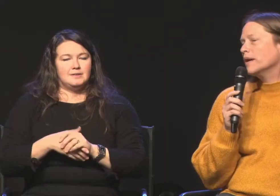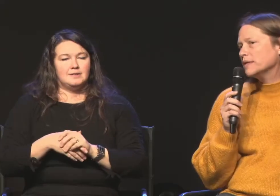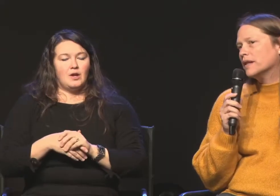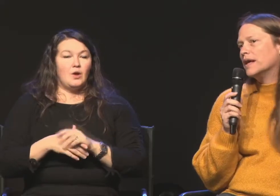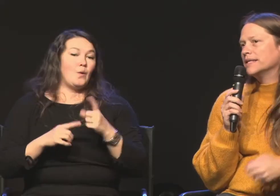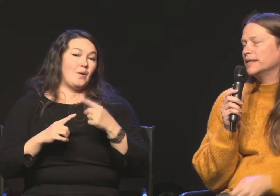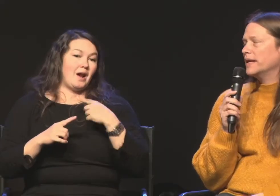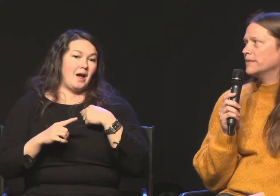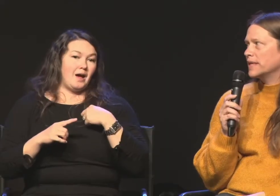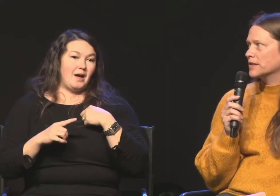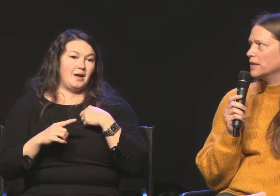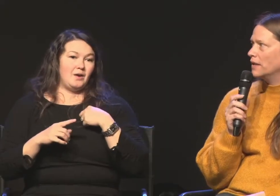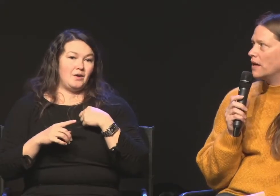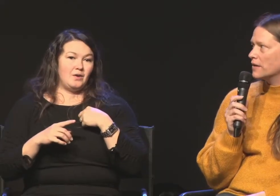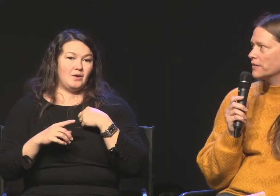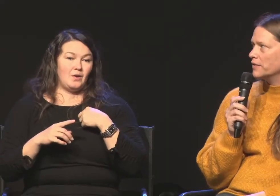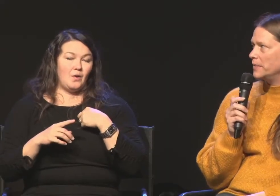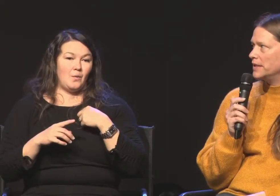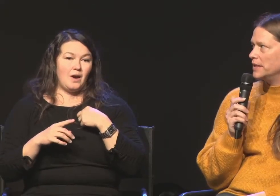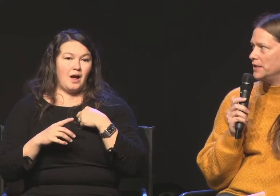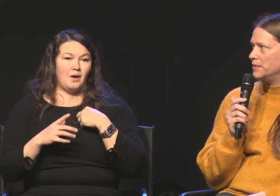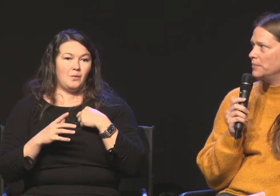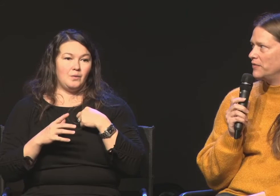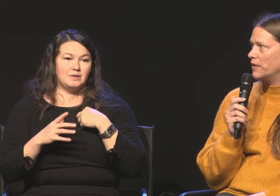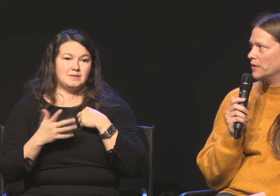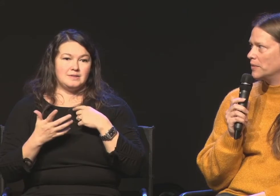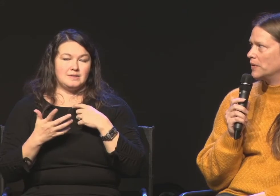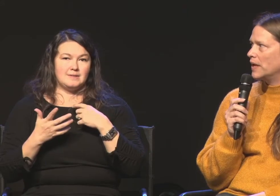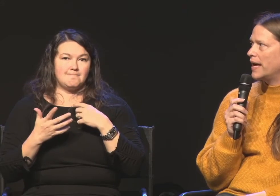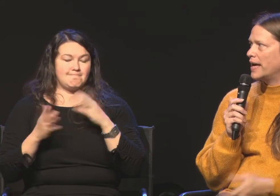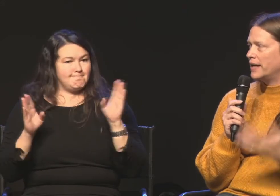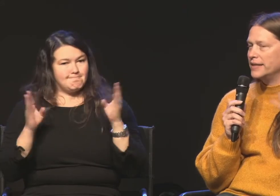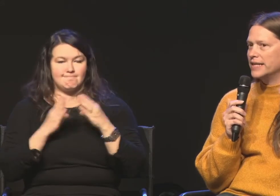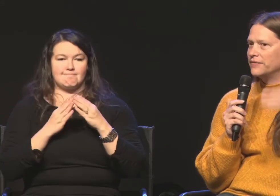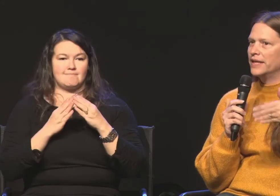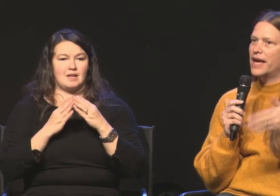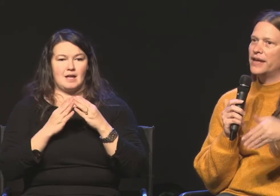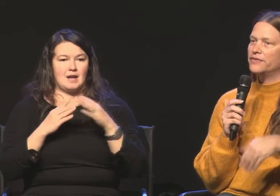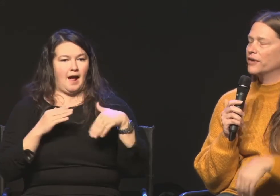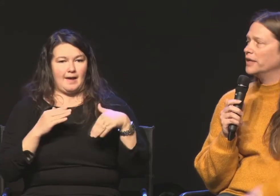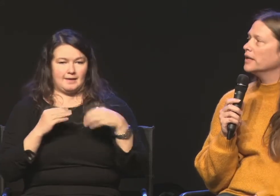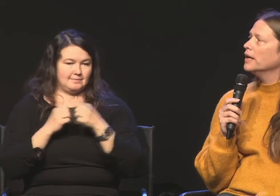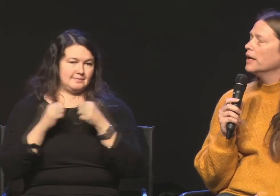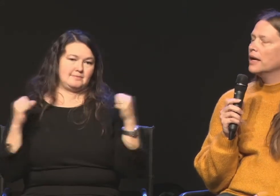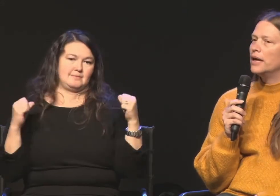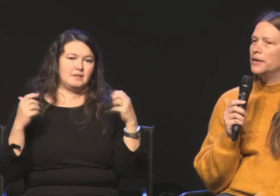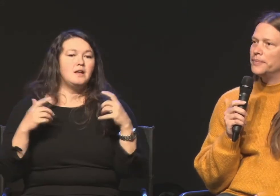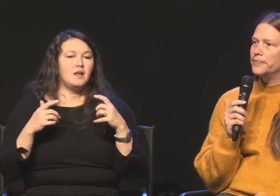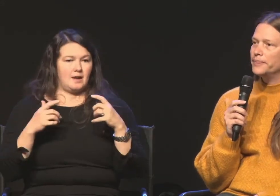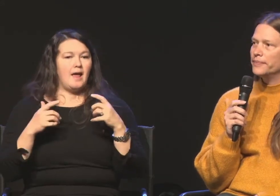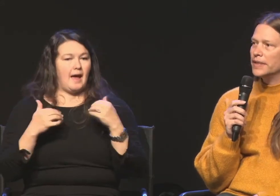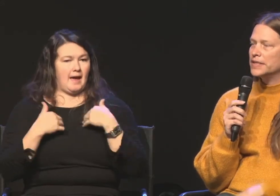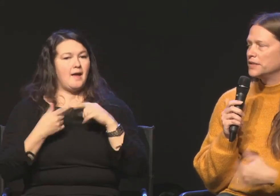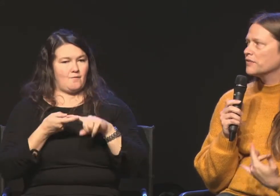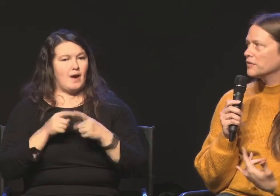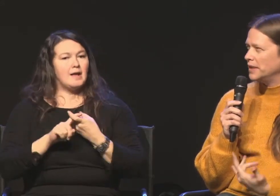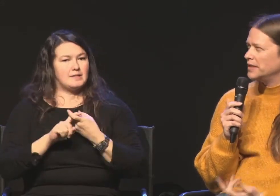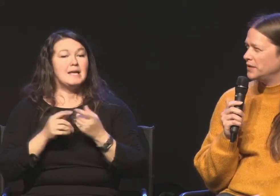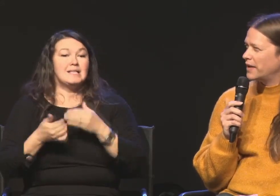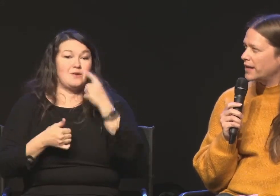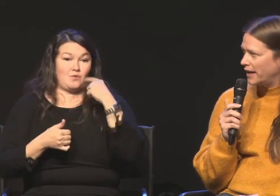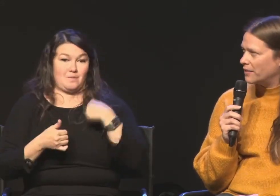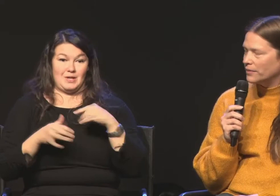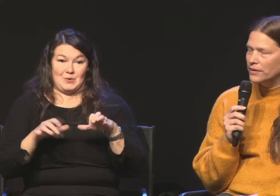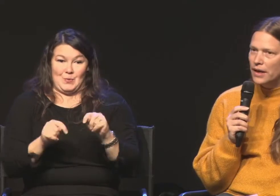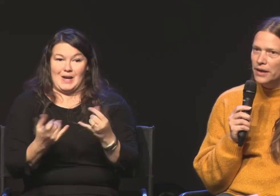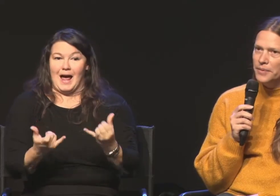When I was closeted, that was actually a lot harder for me to do and be vulnerable. I definitely had a front. It's easier for me to do